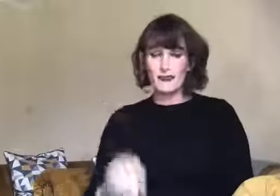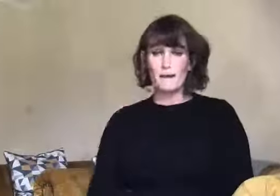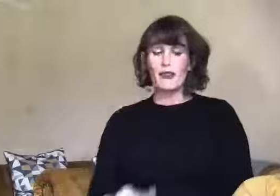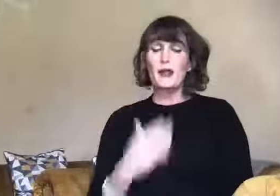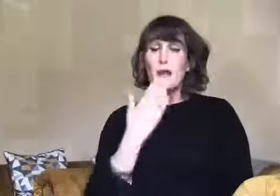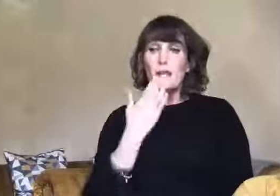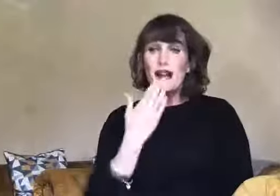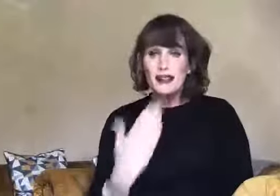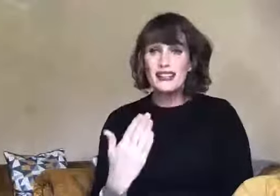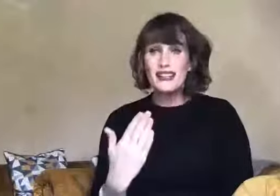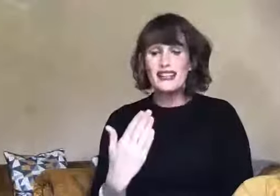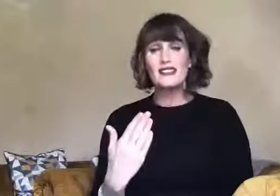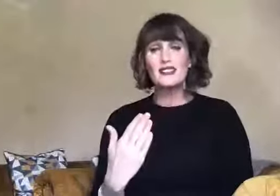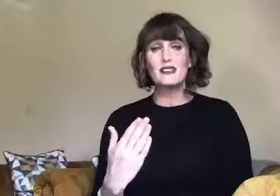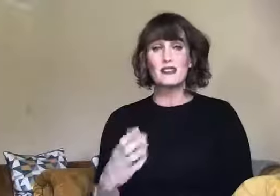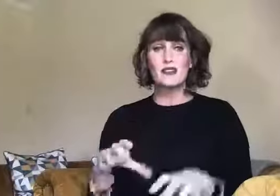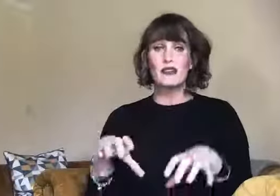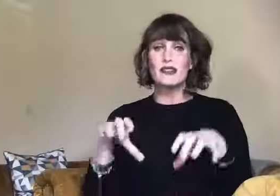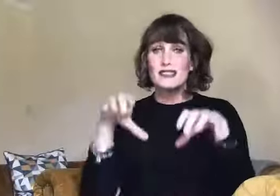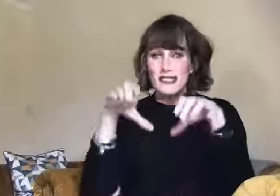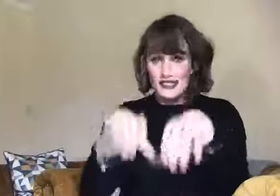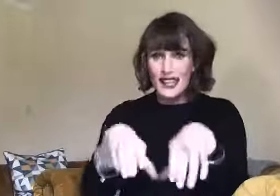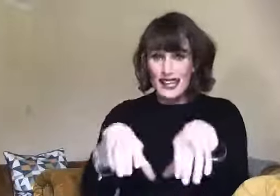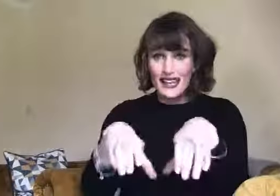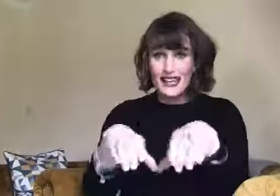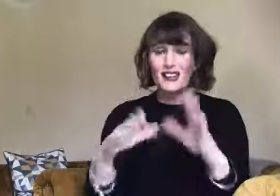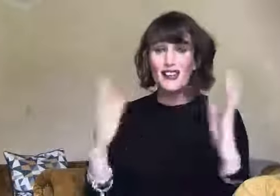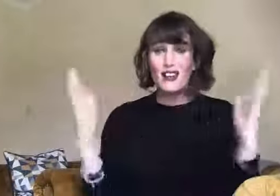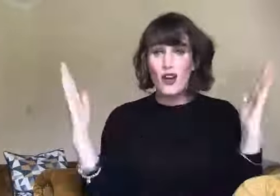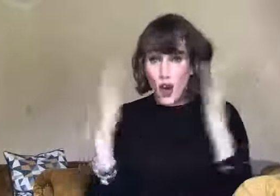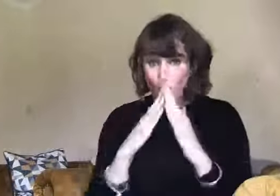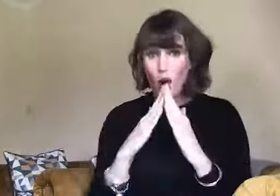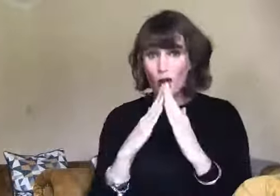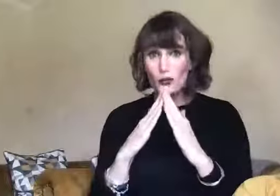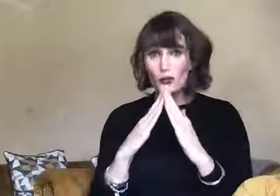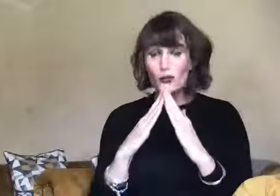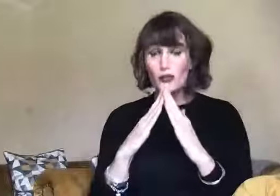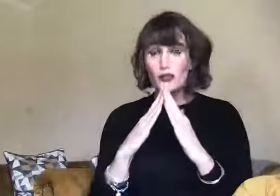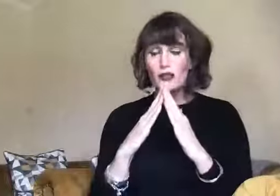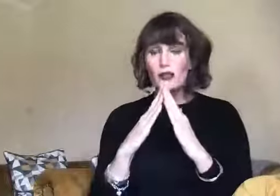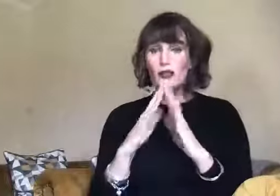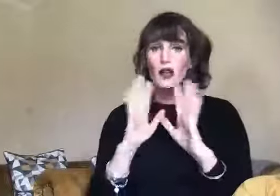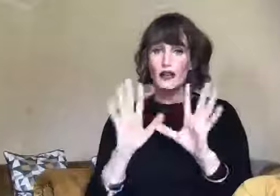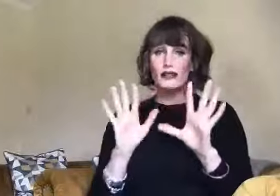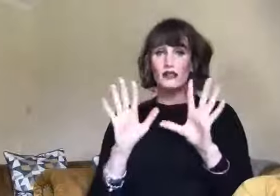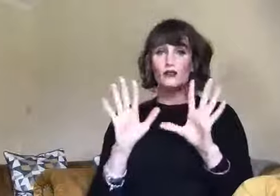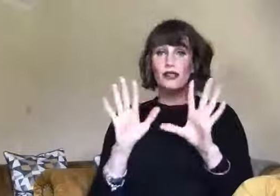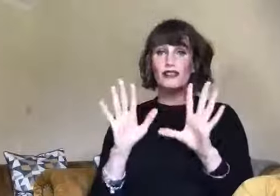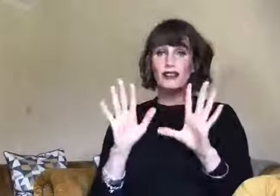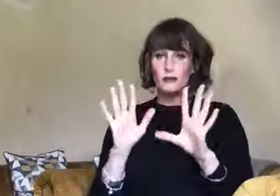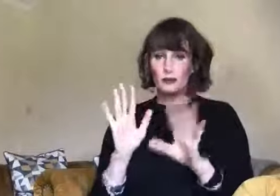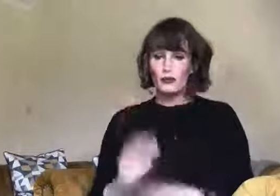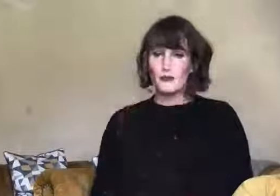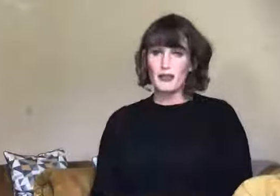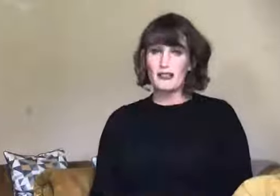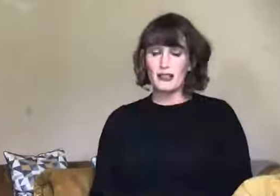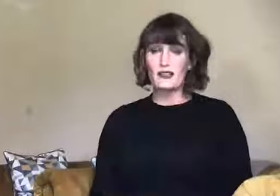saying. Please stay home. I think that's a really, really important message to